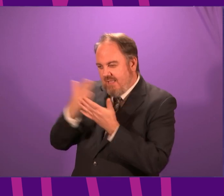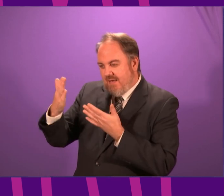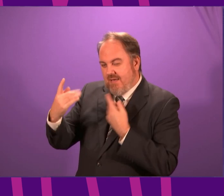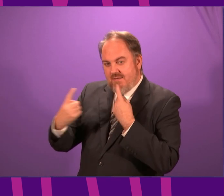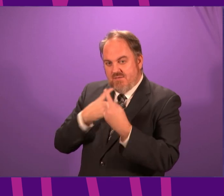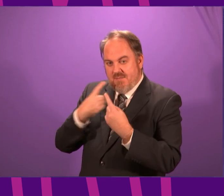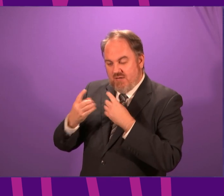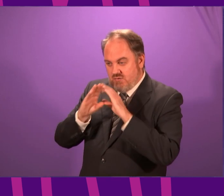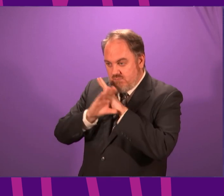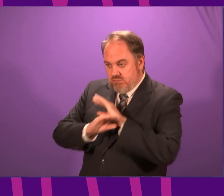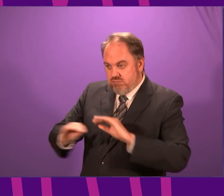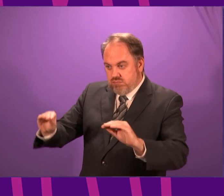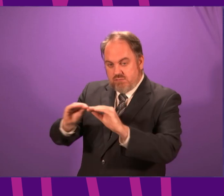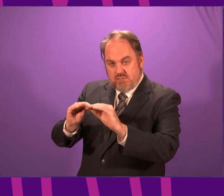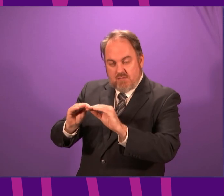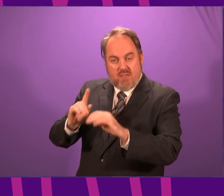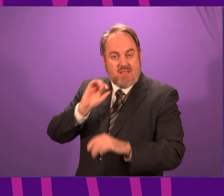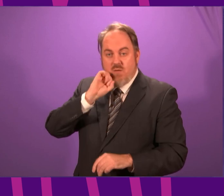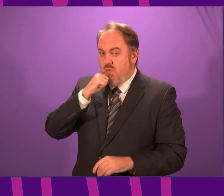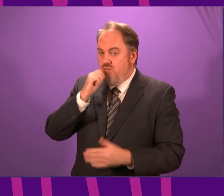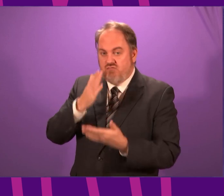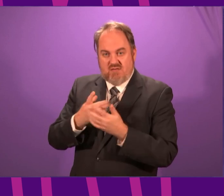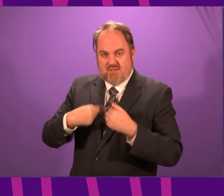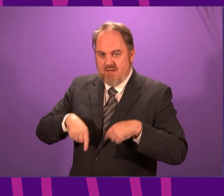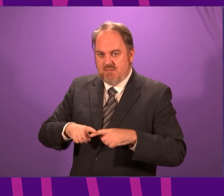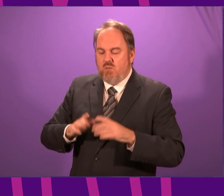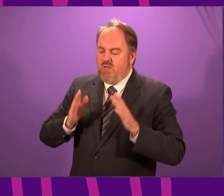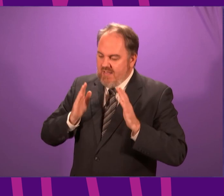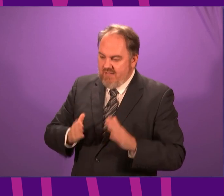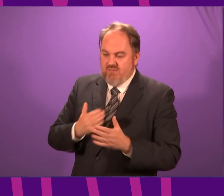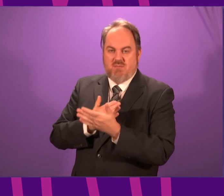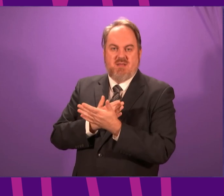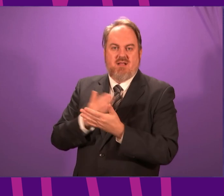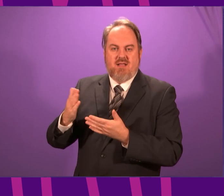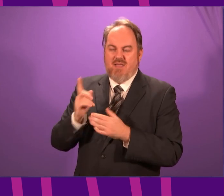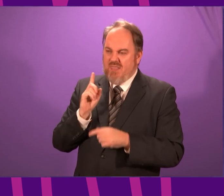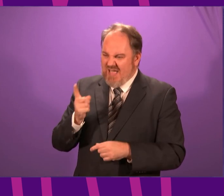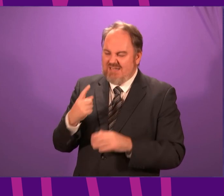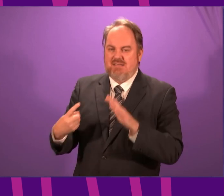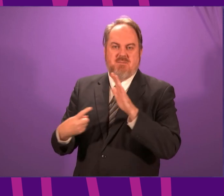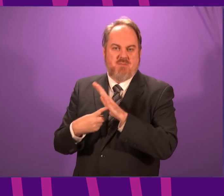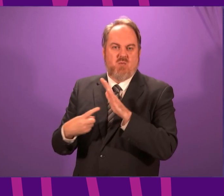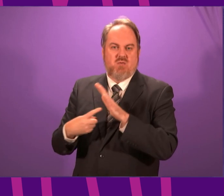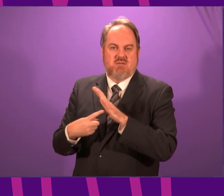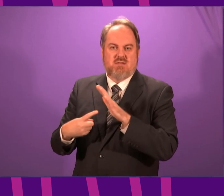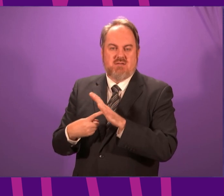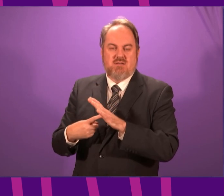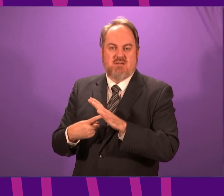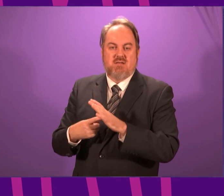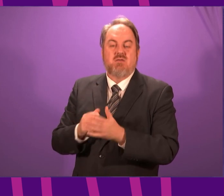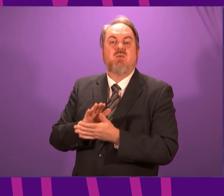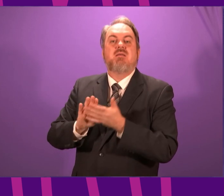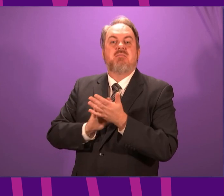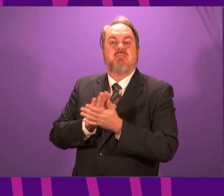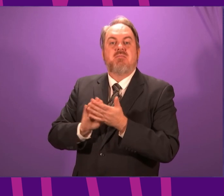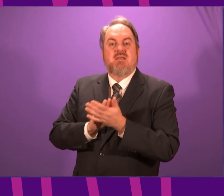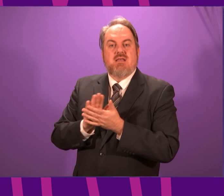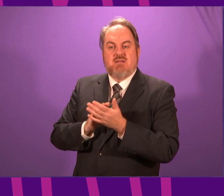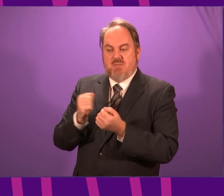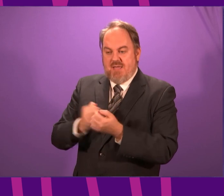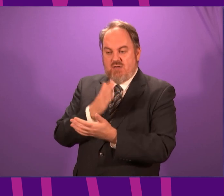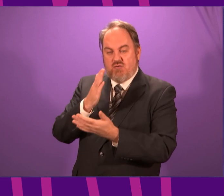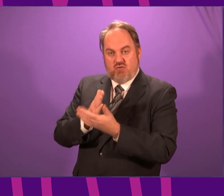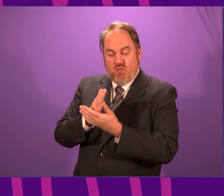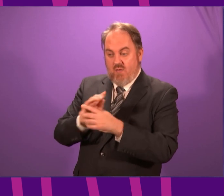about the instructions that we are giving to people in all different parts of the country, and ensure that they know that